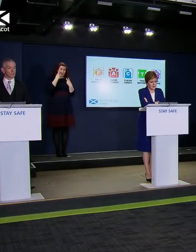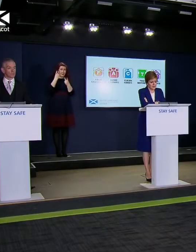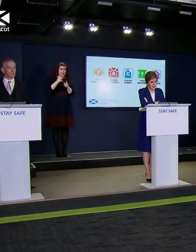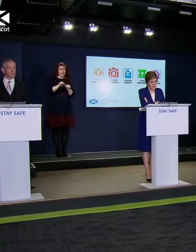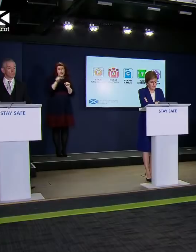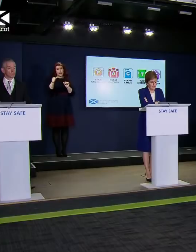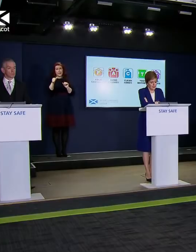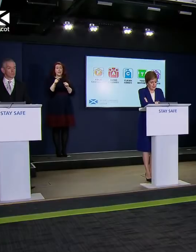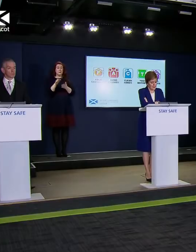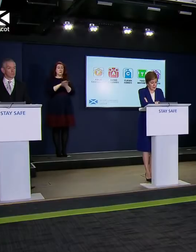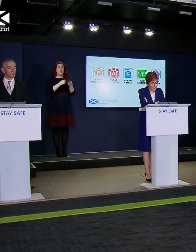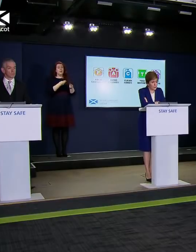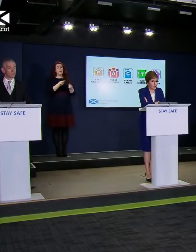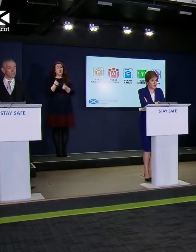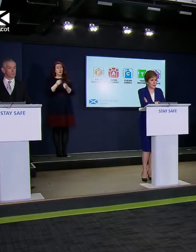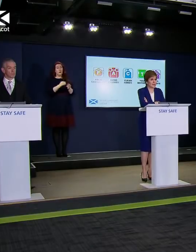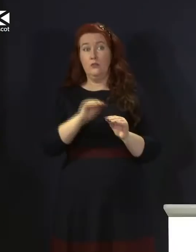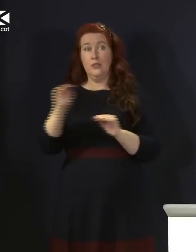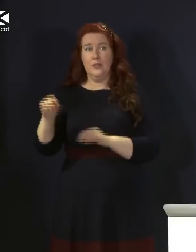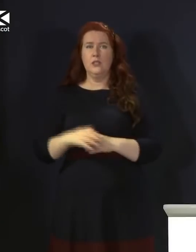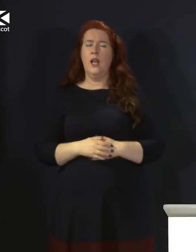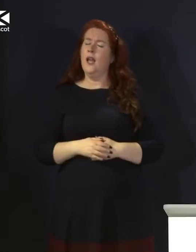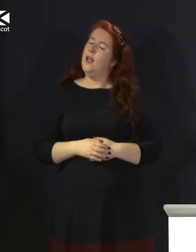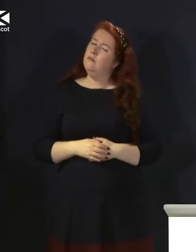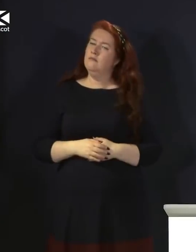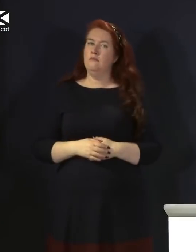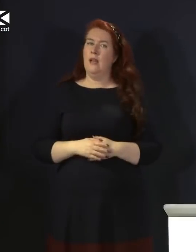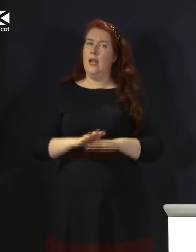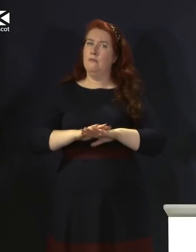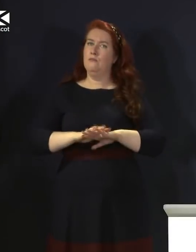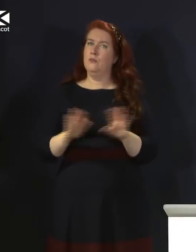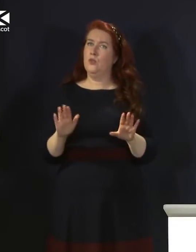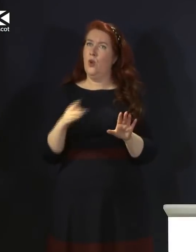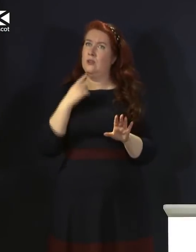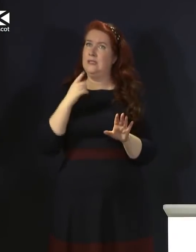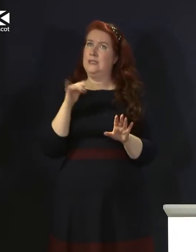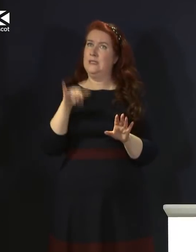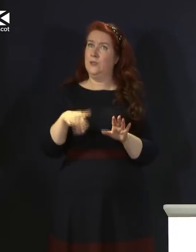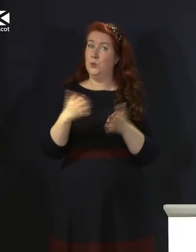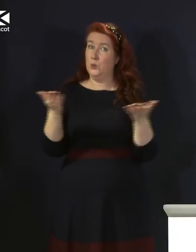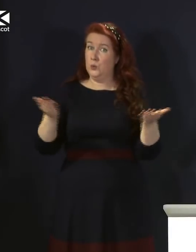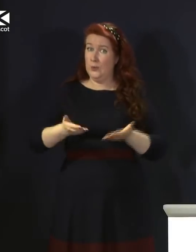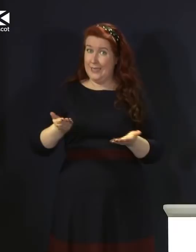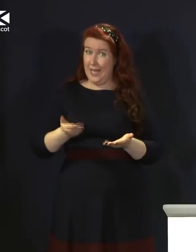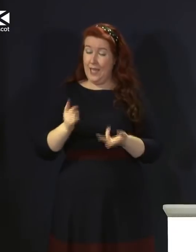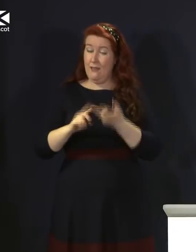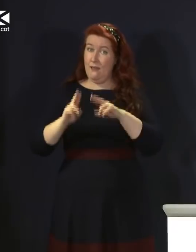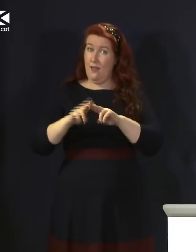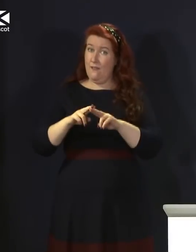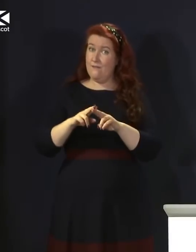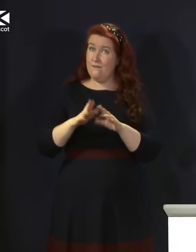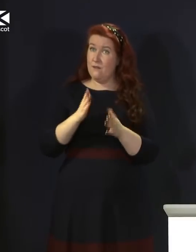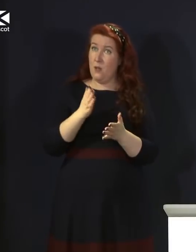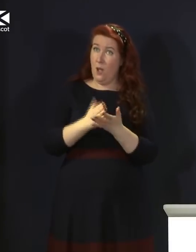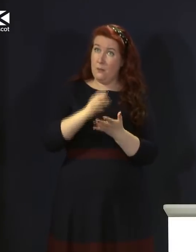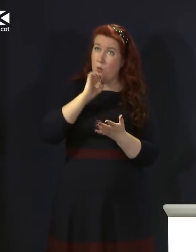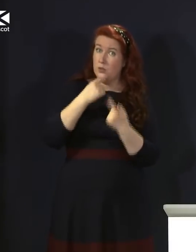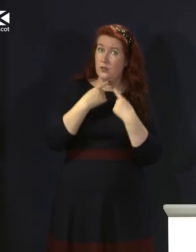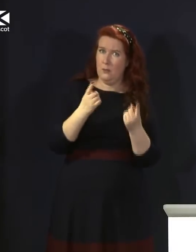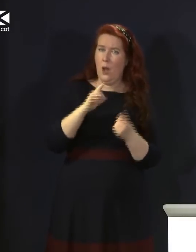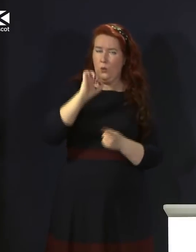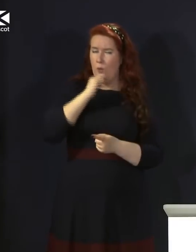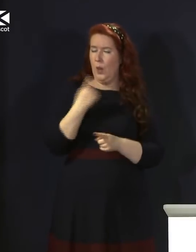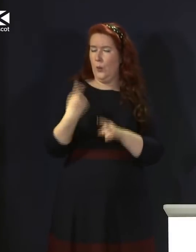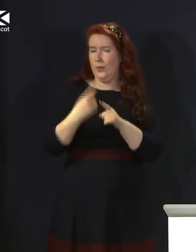you. I'm not doing that today. If I was doing that today, I would have covered that, but we will do that as